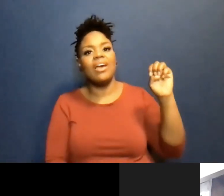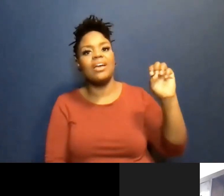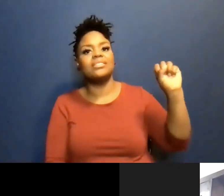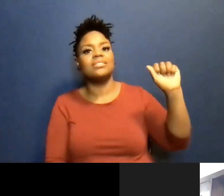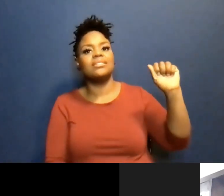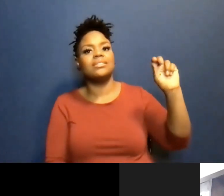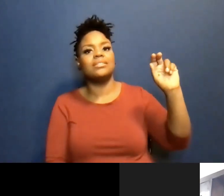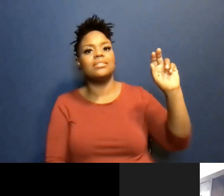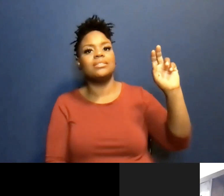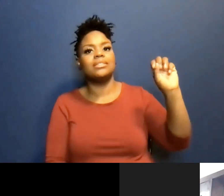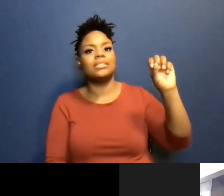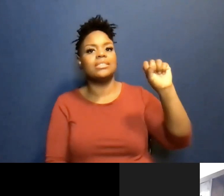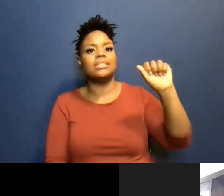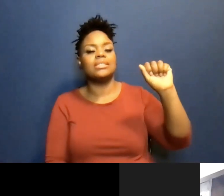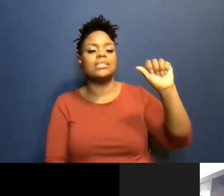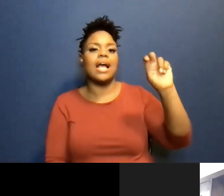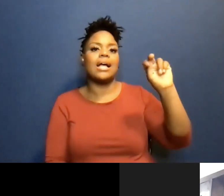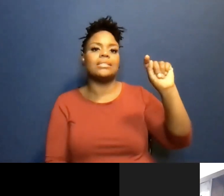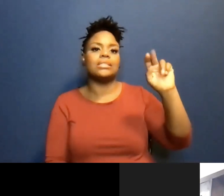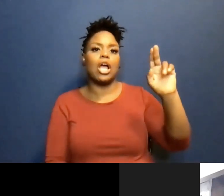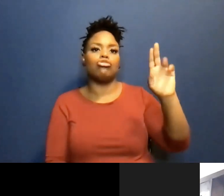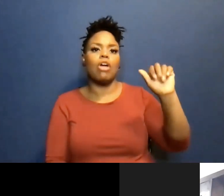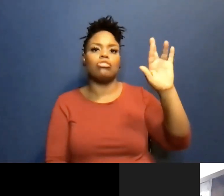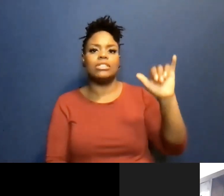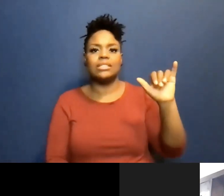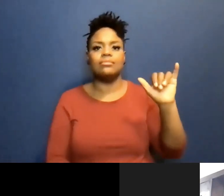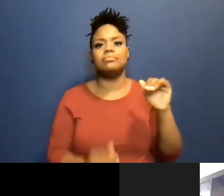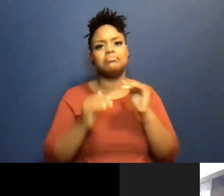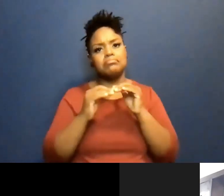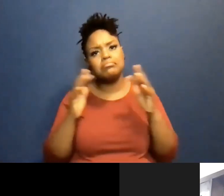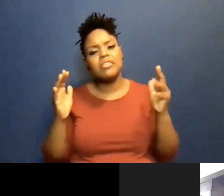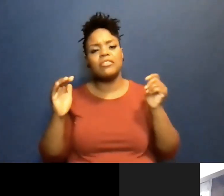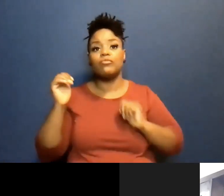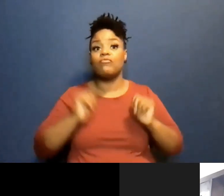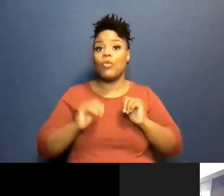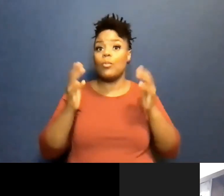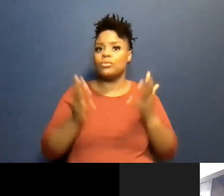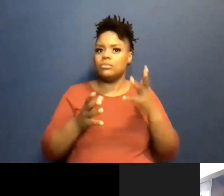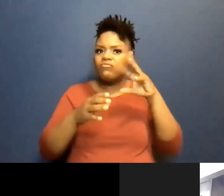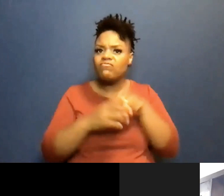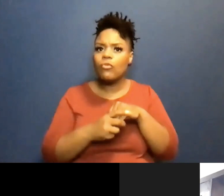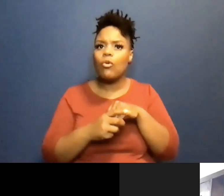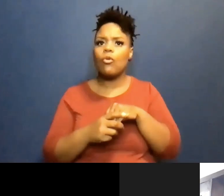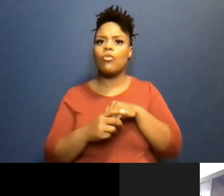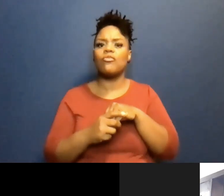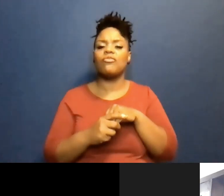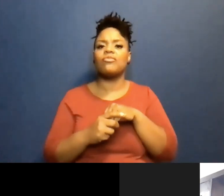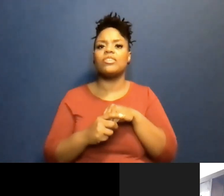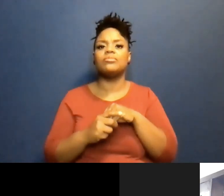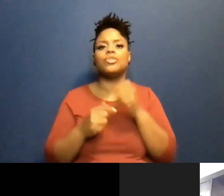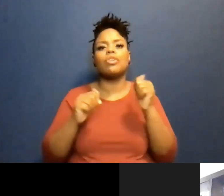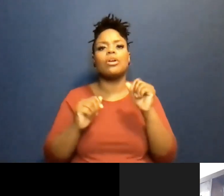film performed by neurodiverse performers, feature film. So try and Google that and see if you can find a